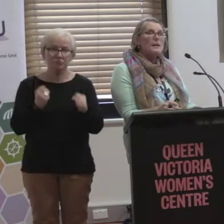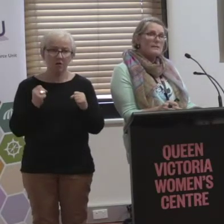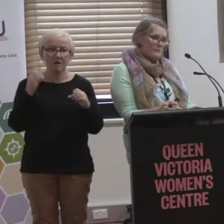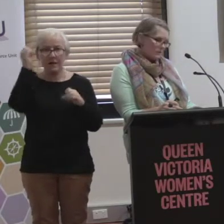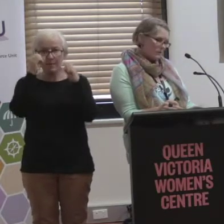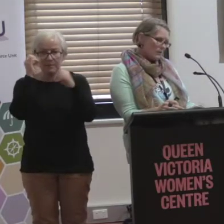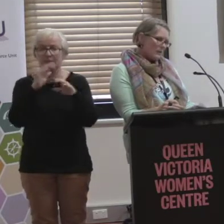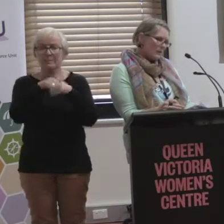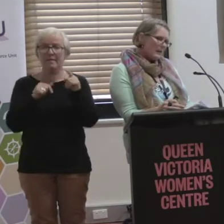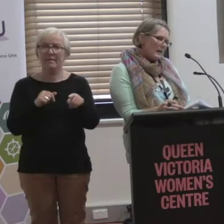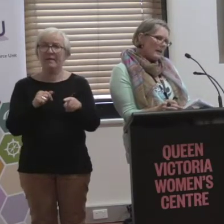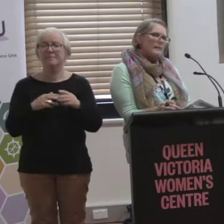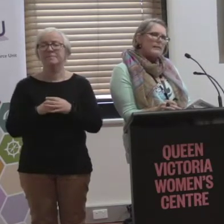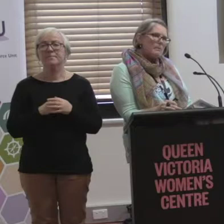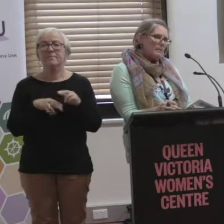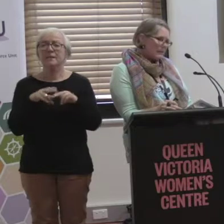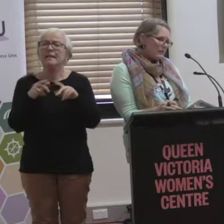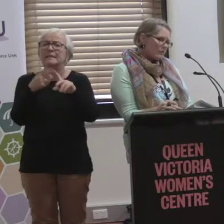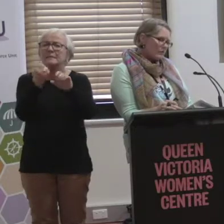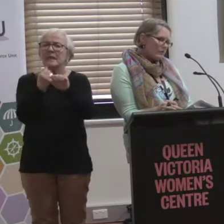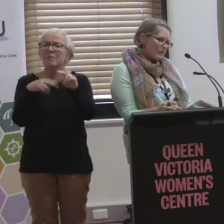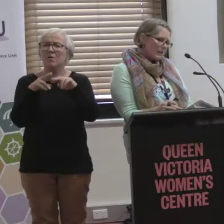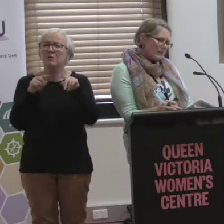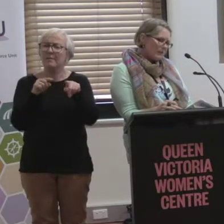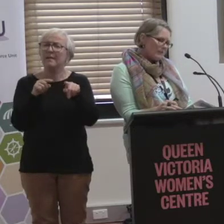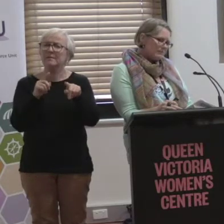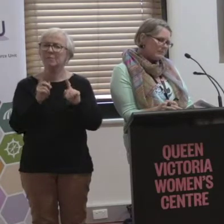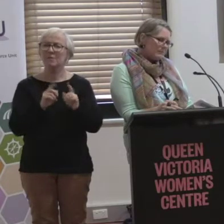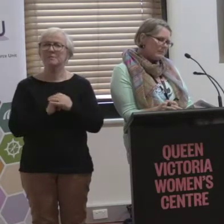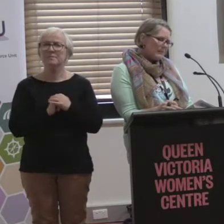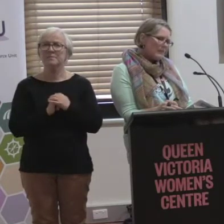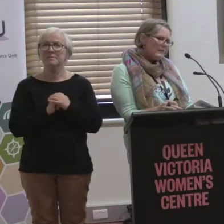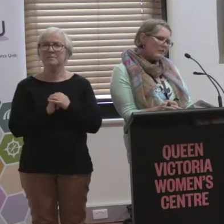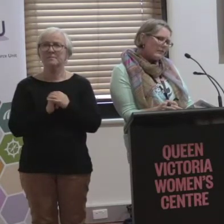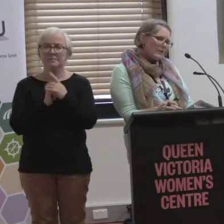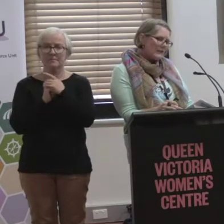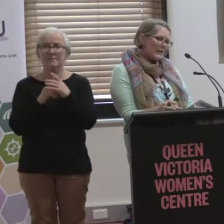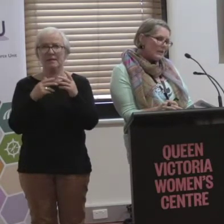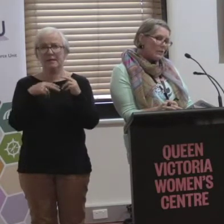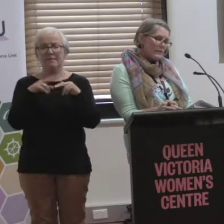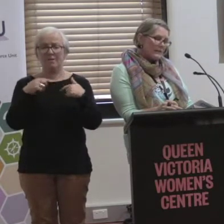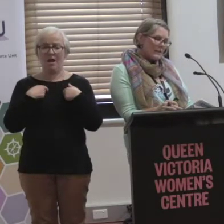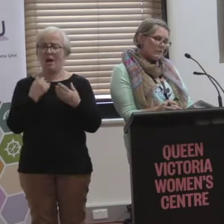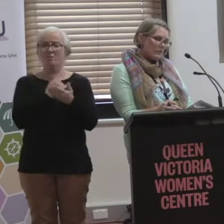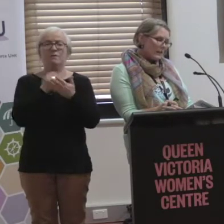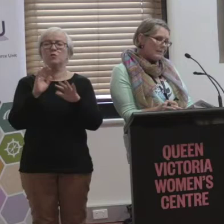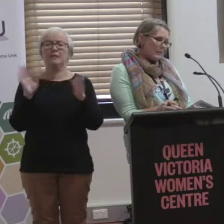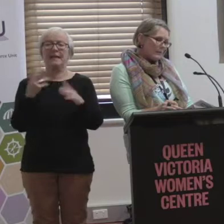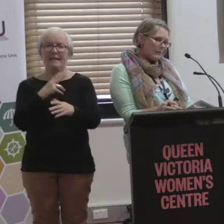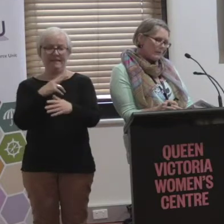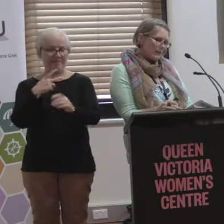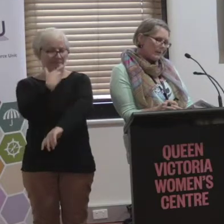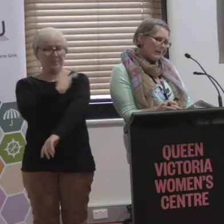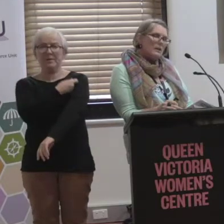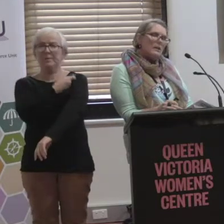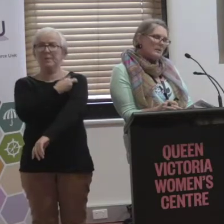treatment may consider to do. An example of an instructional directive is I refuse any and all vaccinations for any